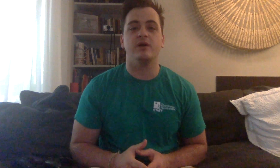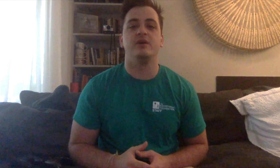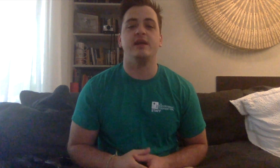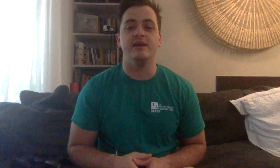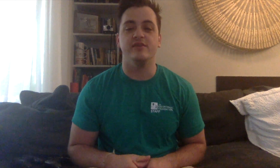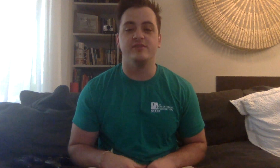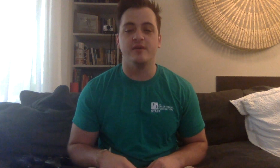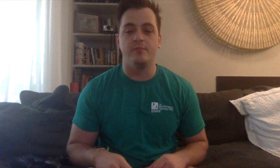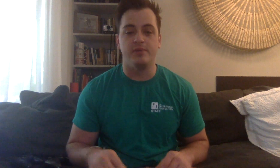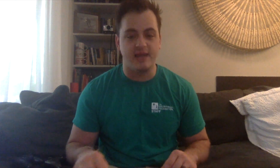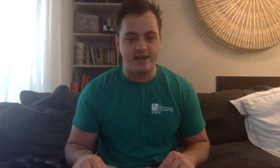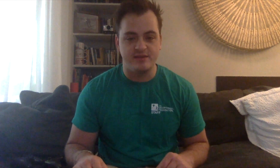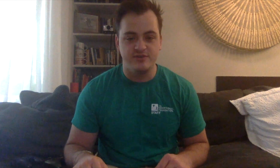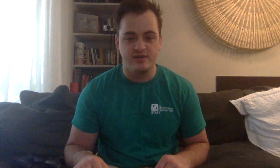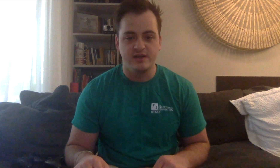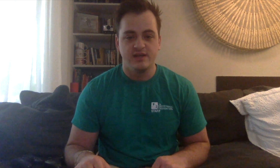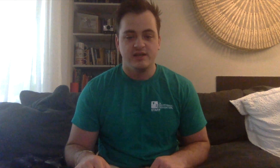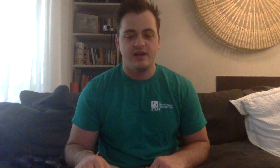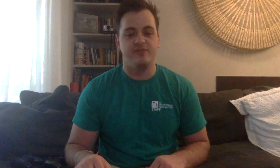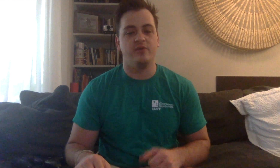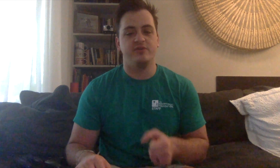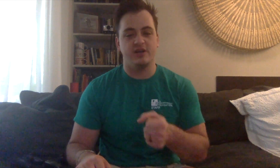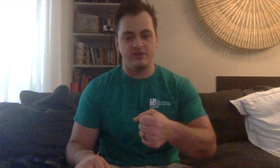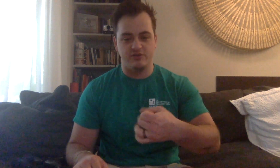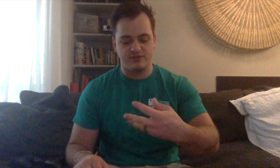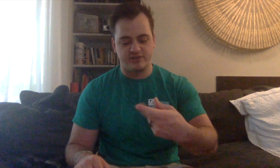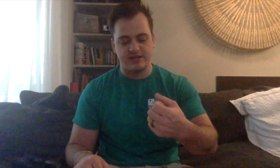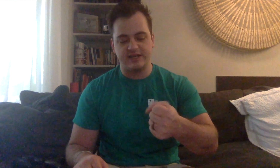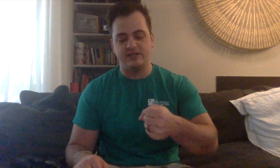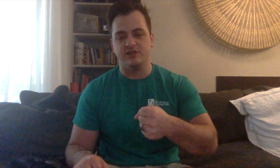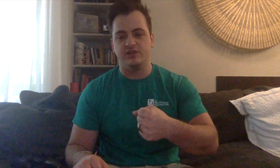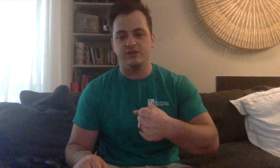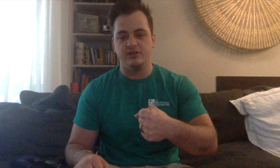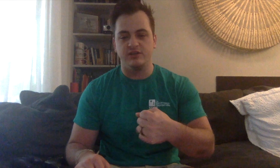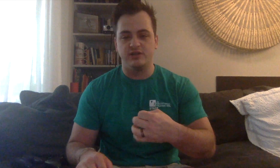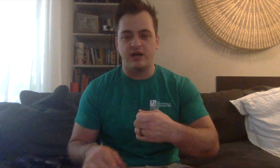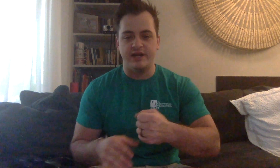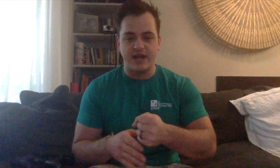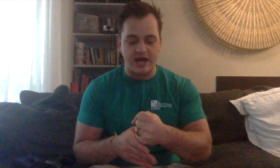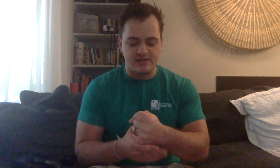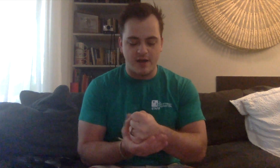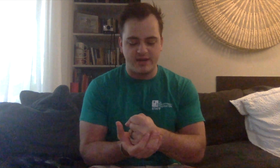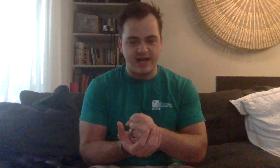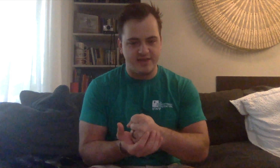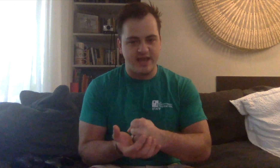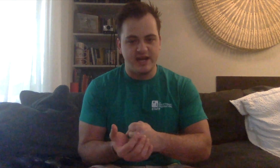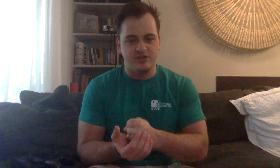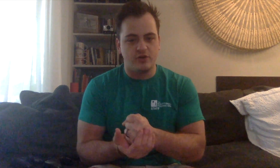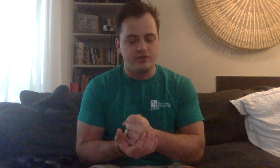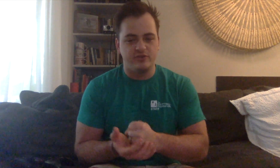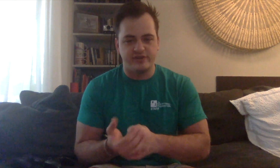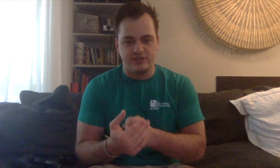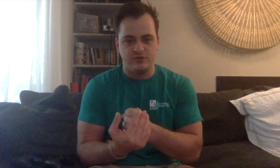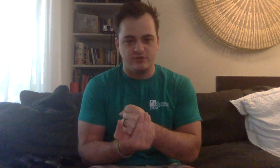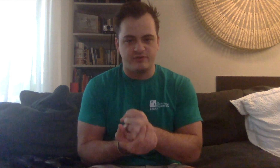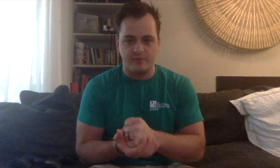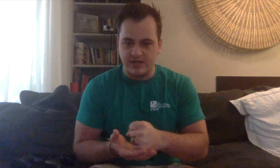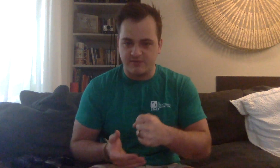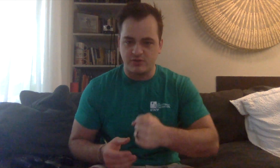word is pledge. And so what you're going to do is you're going to get your non-dominant hand, the hand you don't usually use. For many of you, it'll